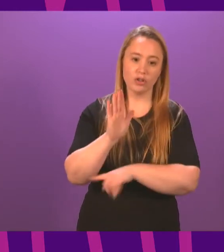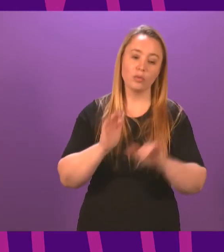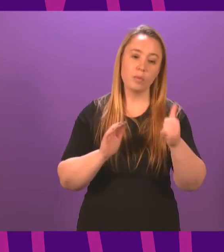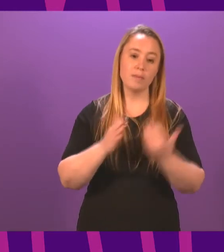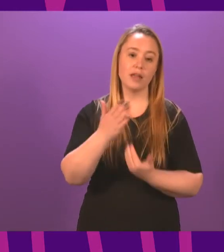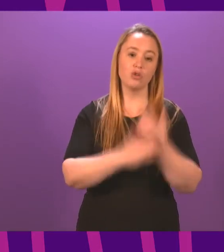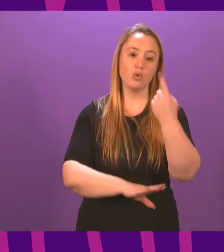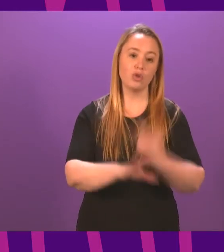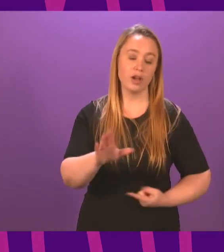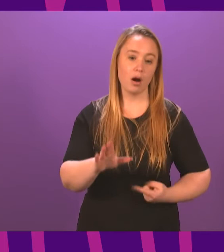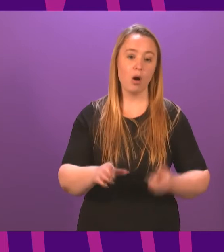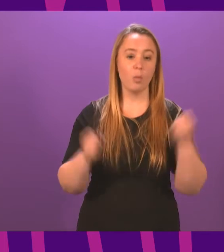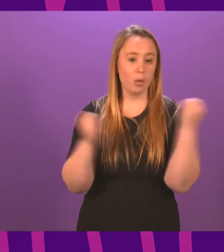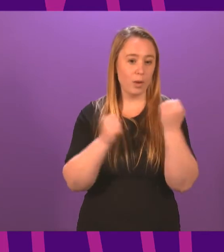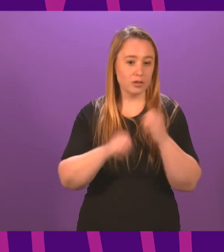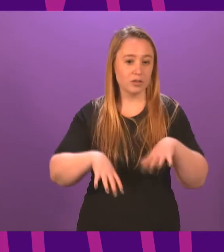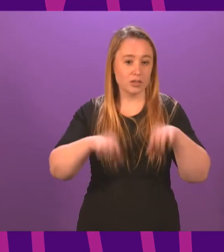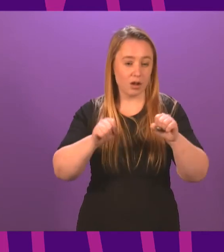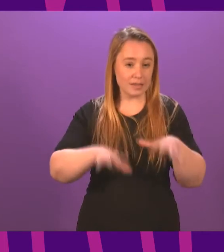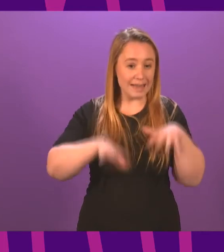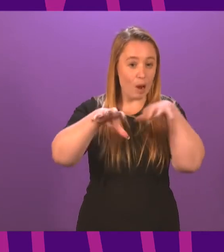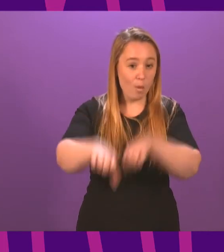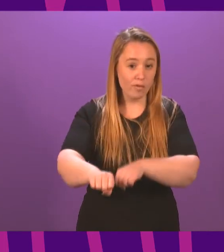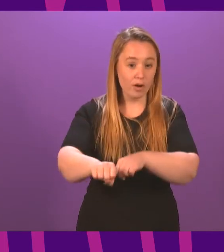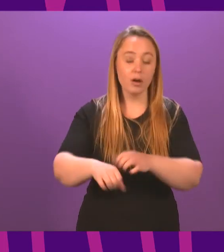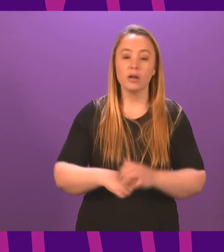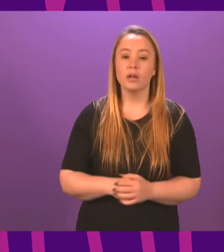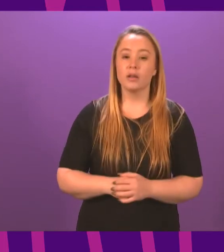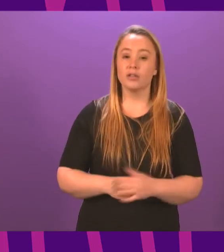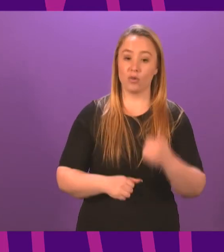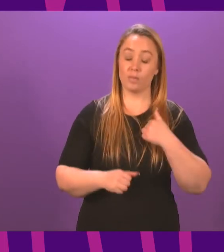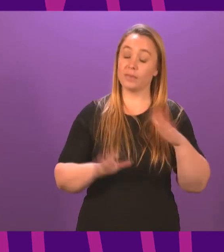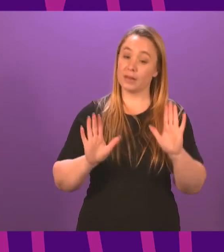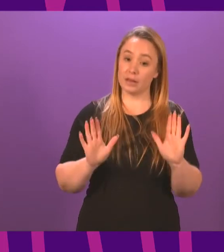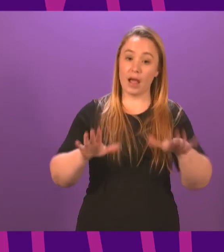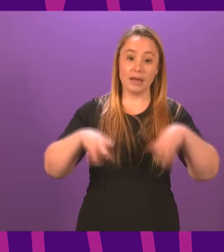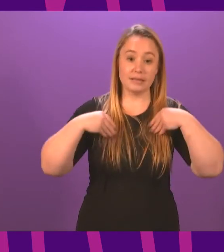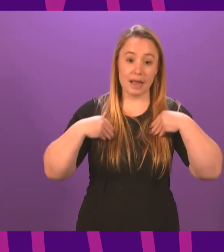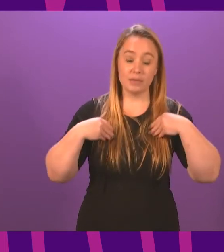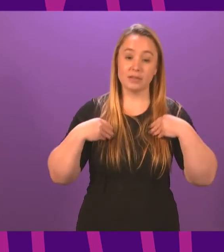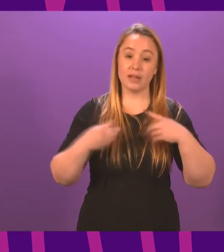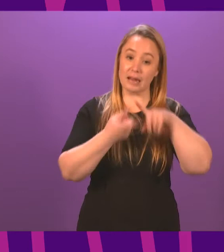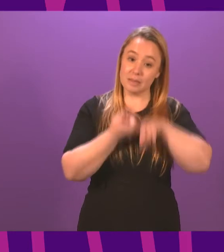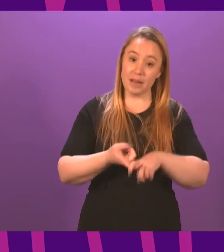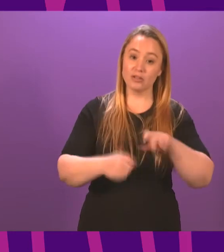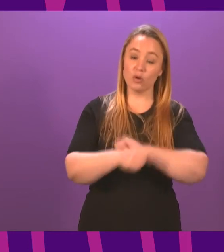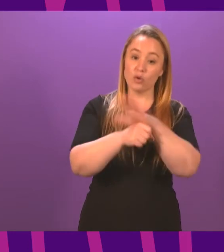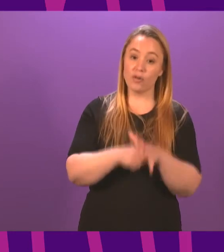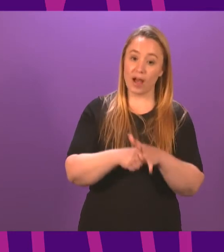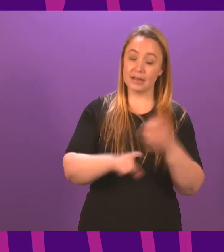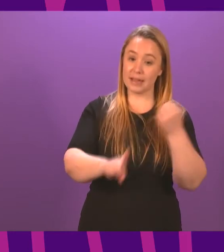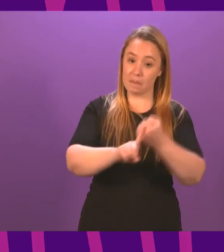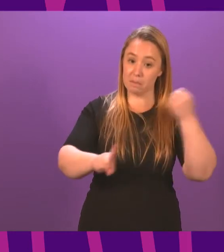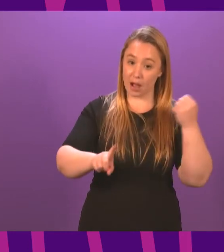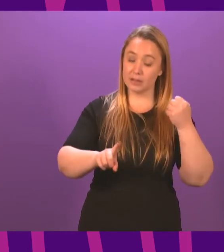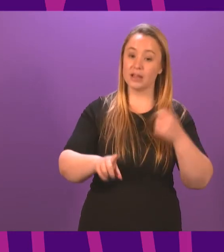year as winter starts to bite. I absolutely accept that this will be dependent on the impact of COVID-19 and on expert